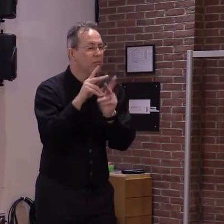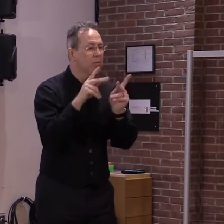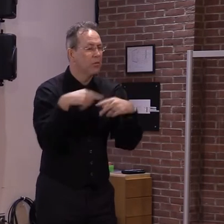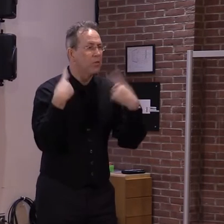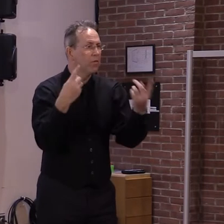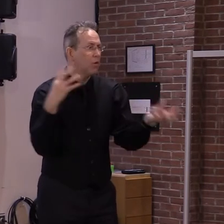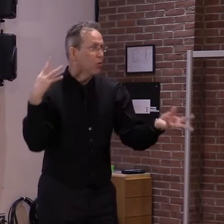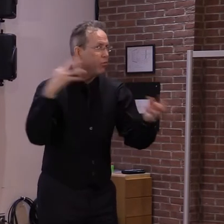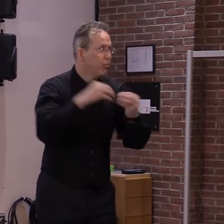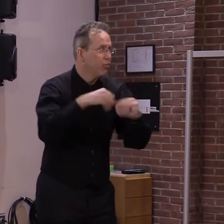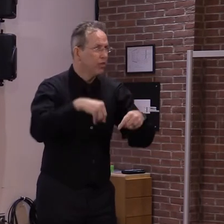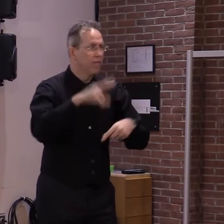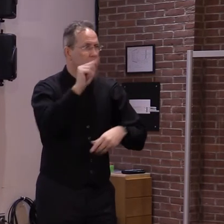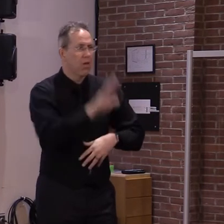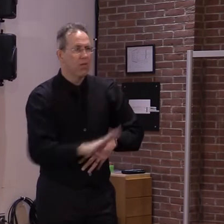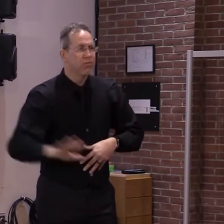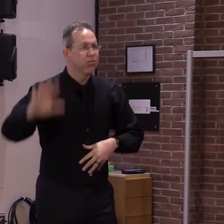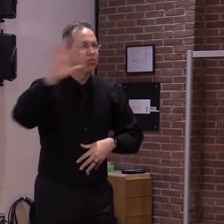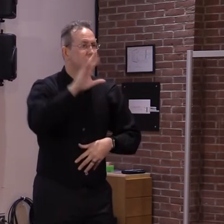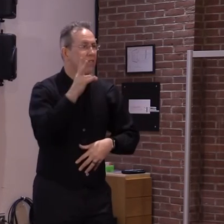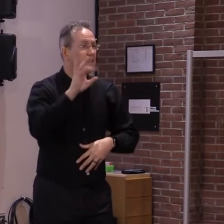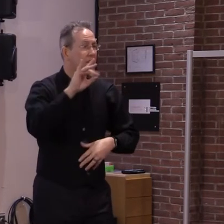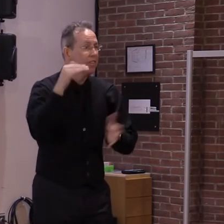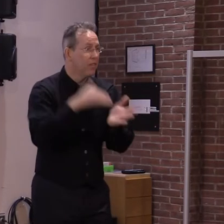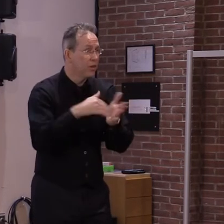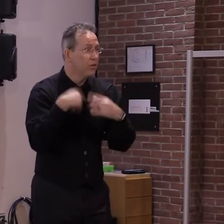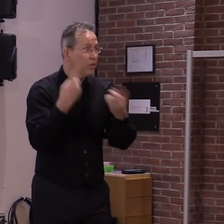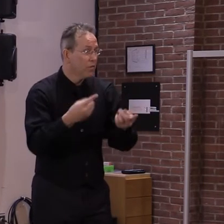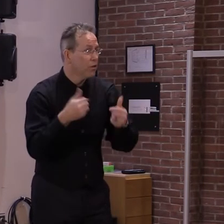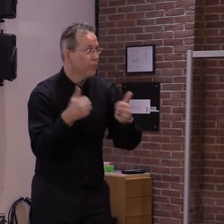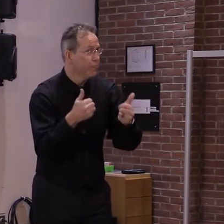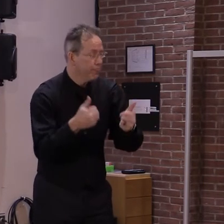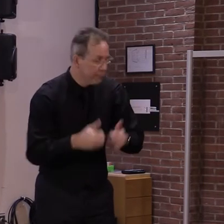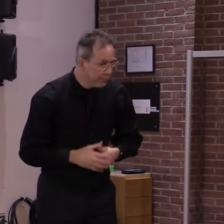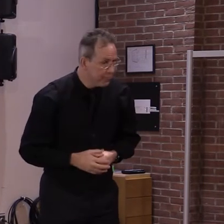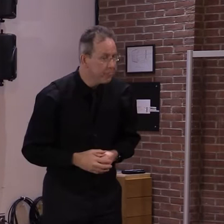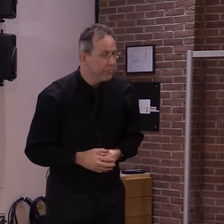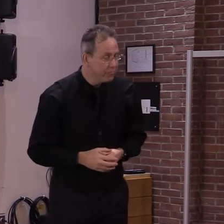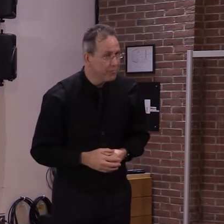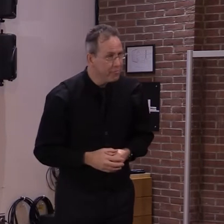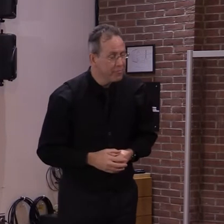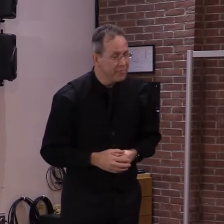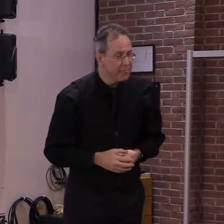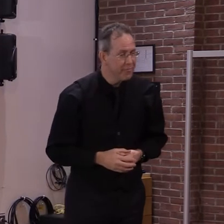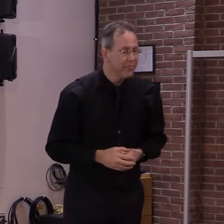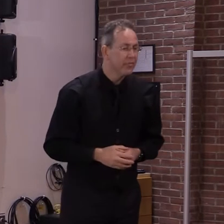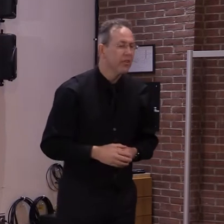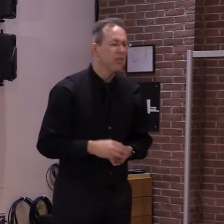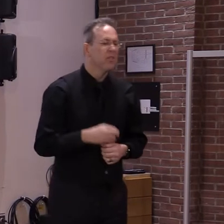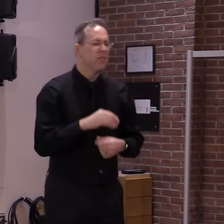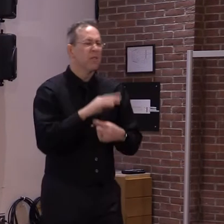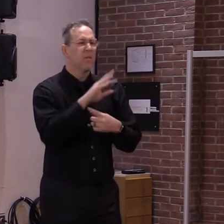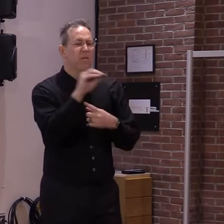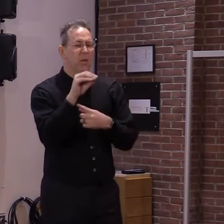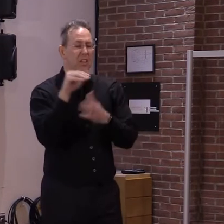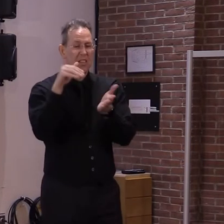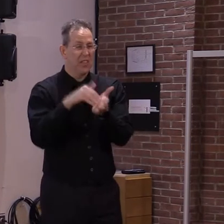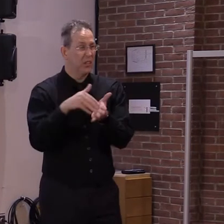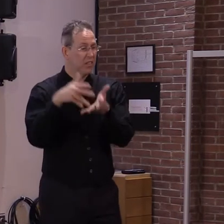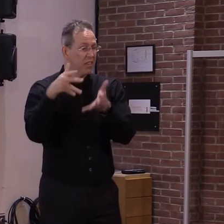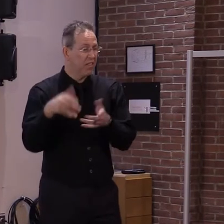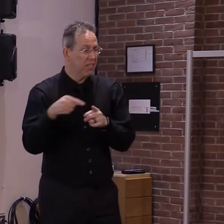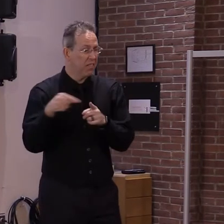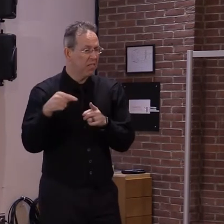forty thousand eight hundred vermonters have received their first dose and thirty seven have received their second